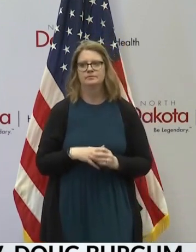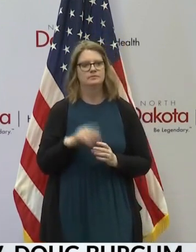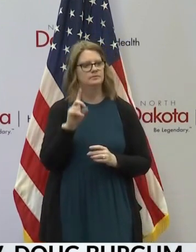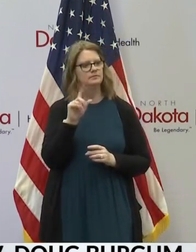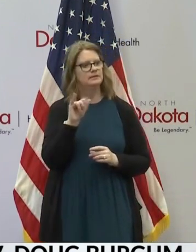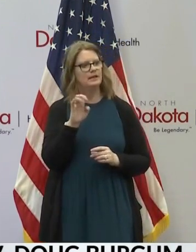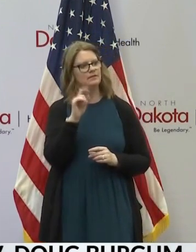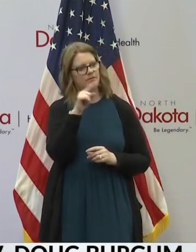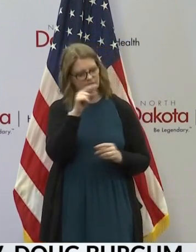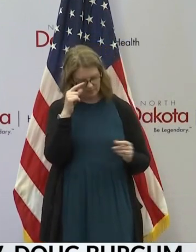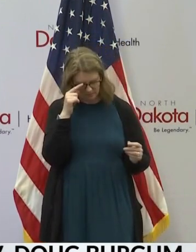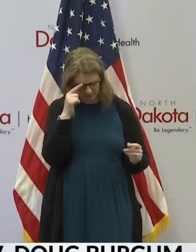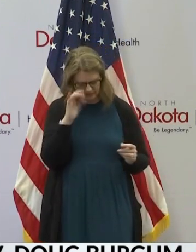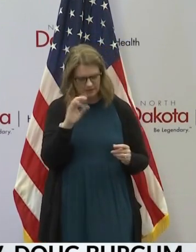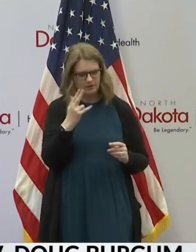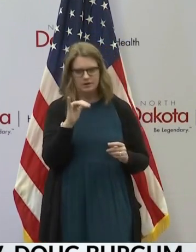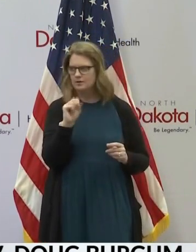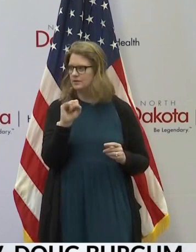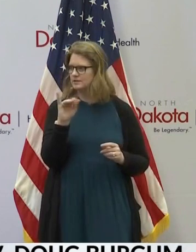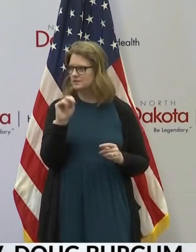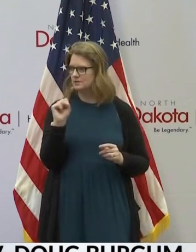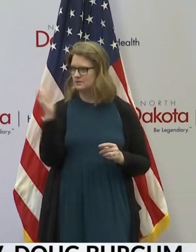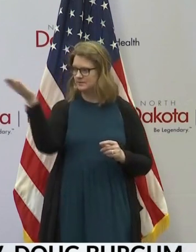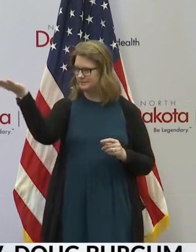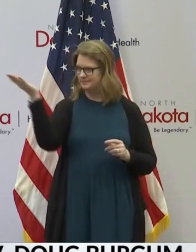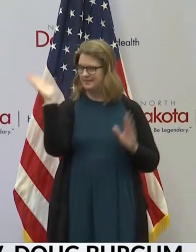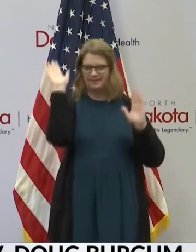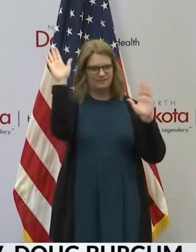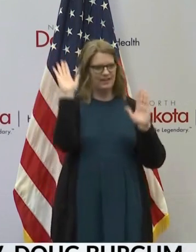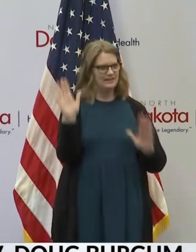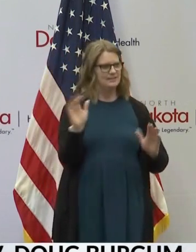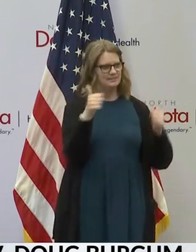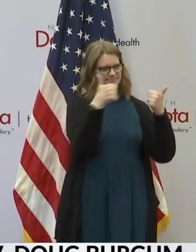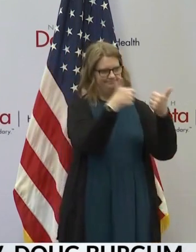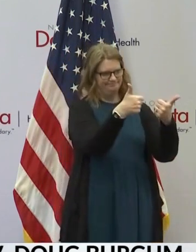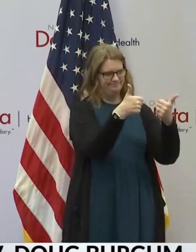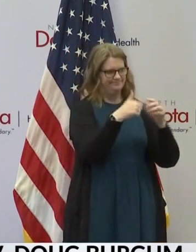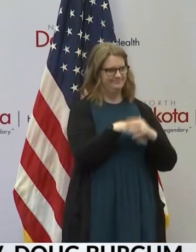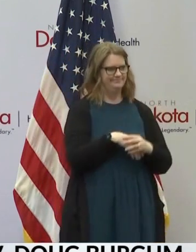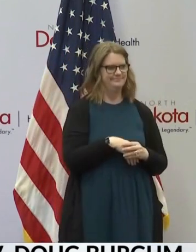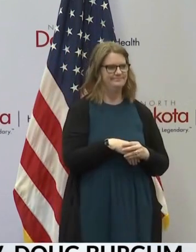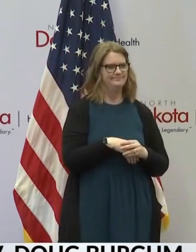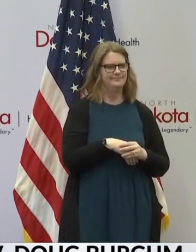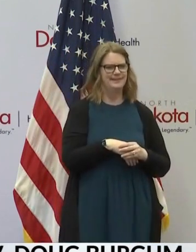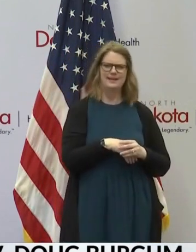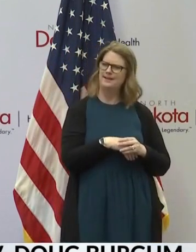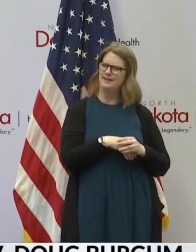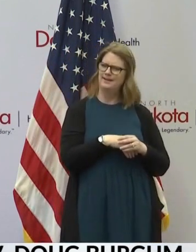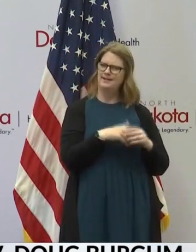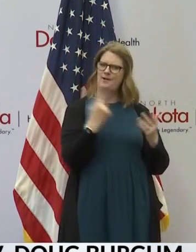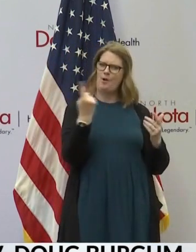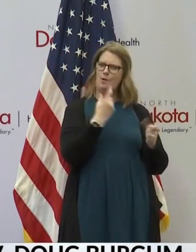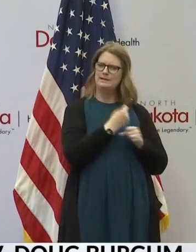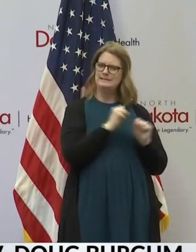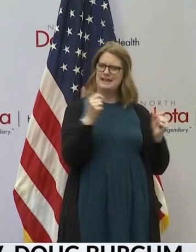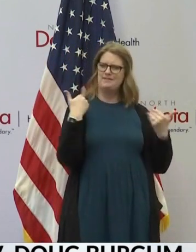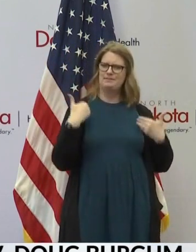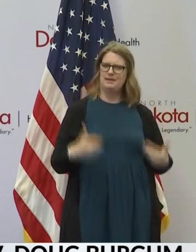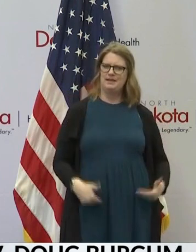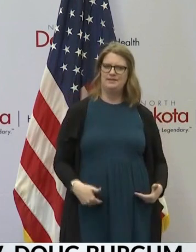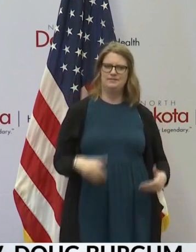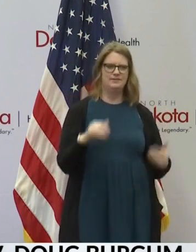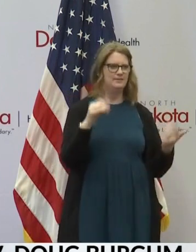Dave. This is for Chris Jones. Fantastic. Dave, you are a gentleman for always saving me from the